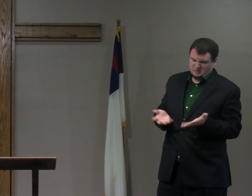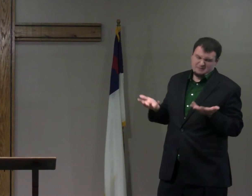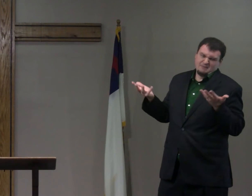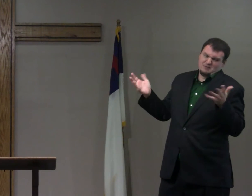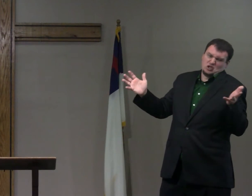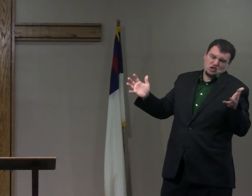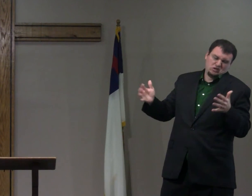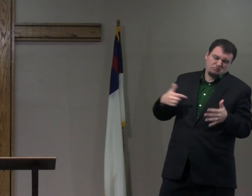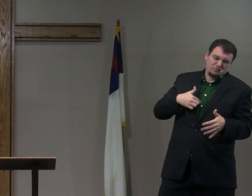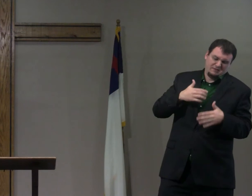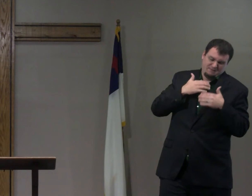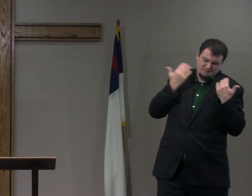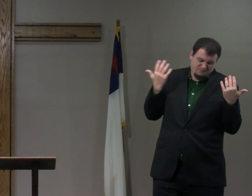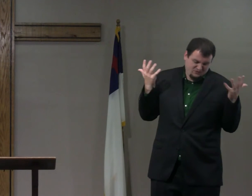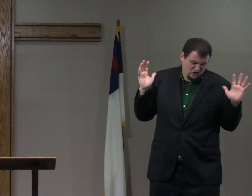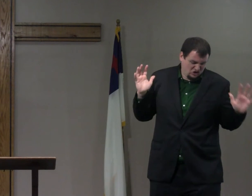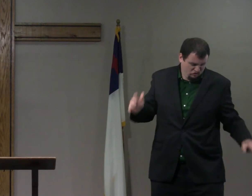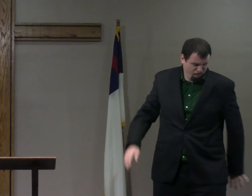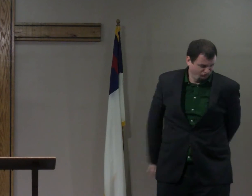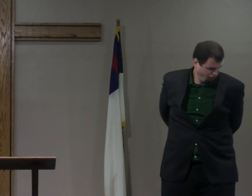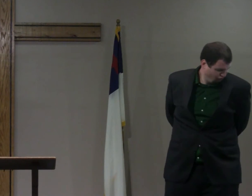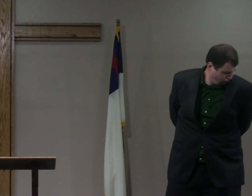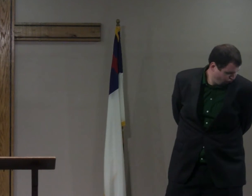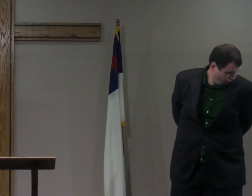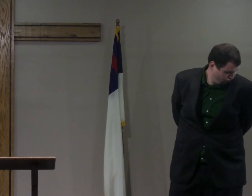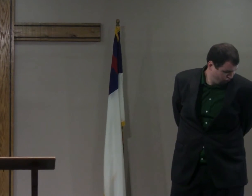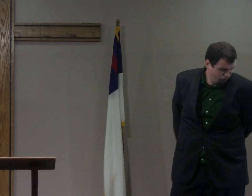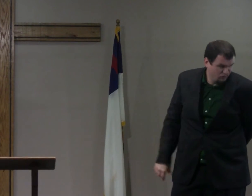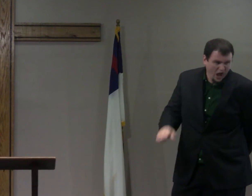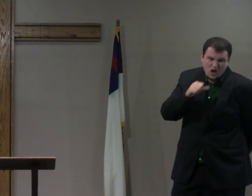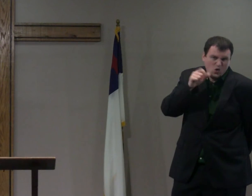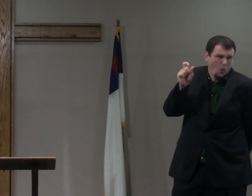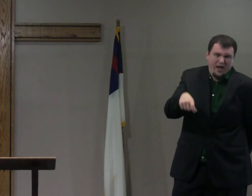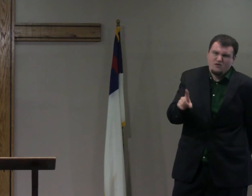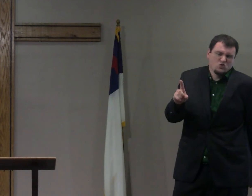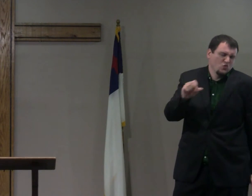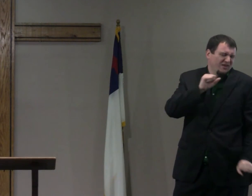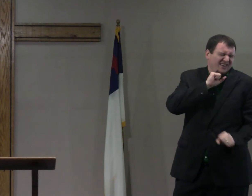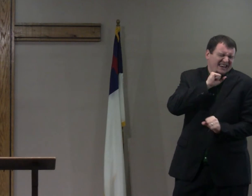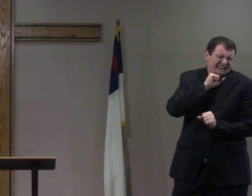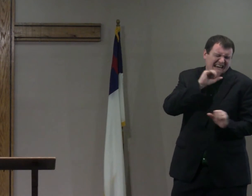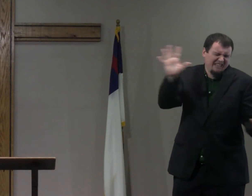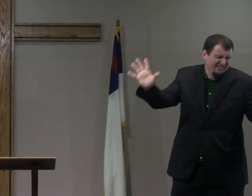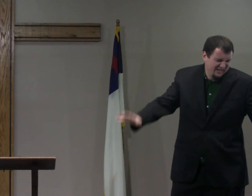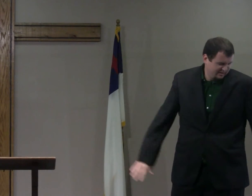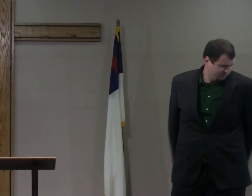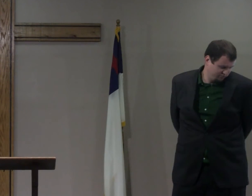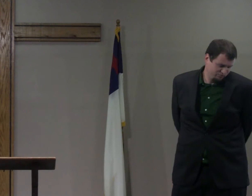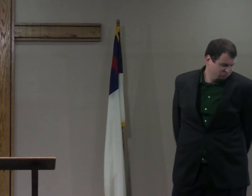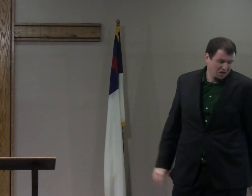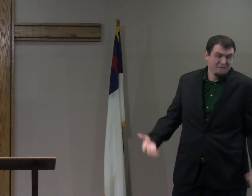Here. We need to reach people around us here. Maybe you say, well, I'm going to give money to the